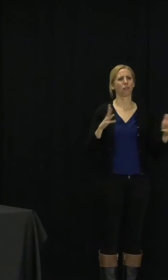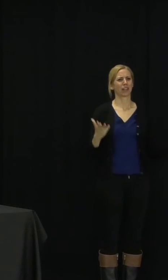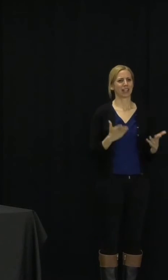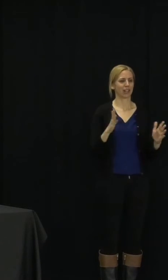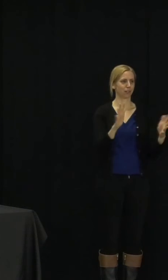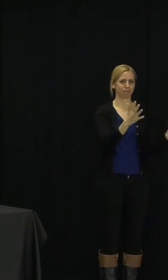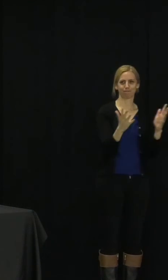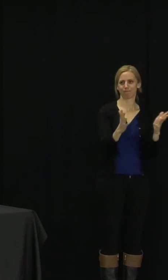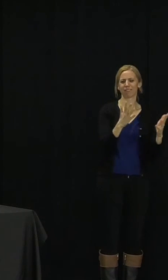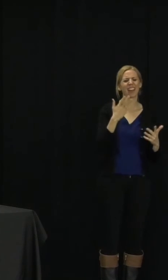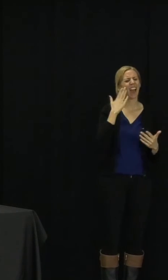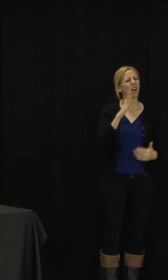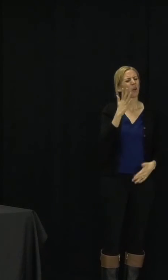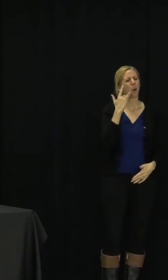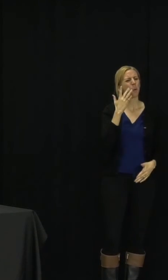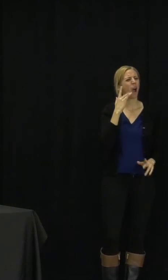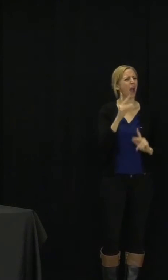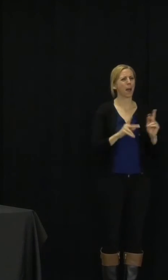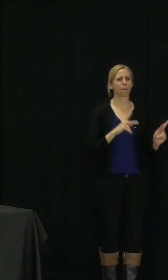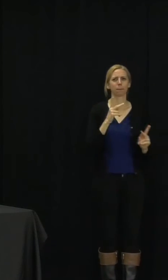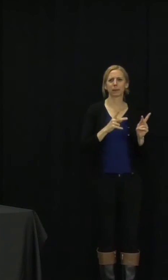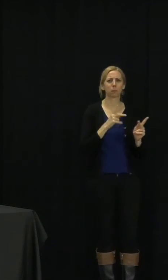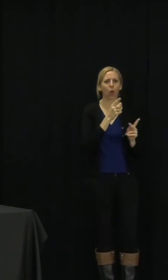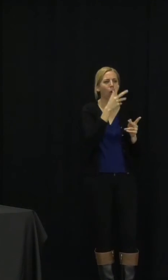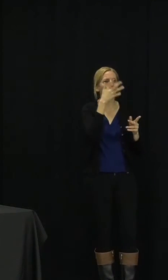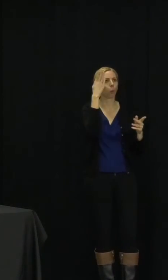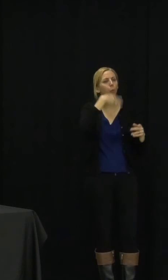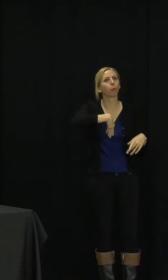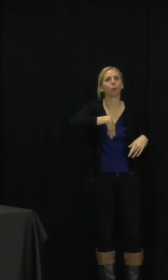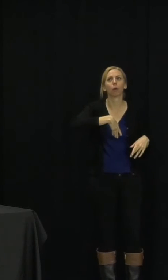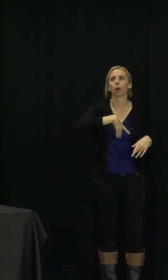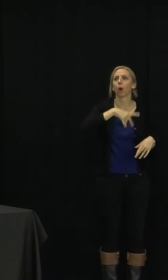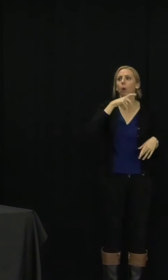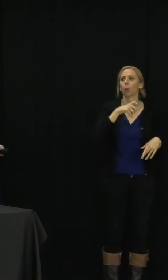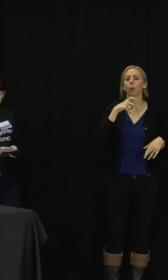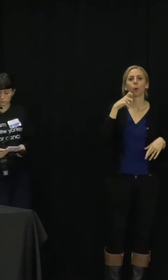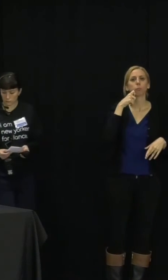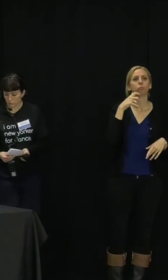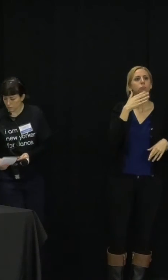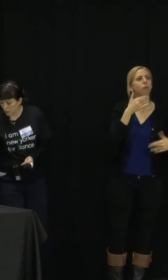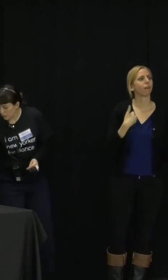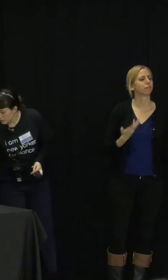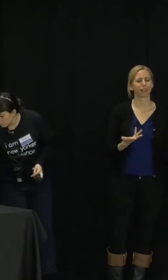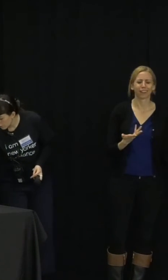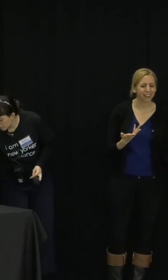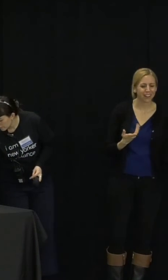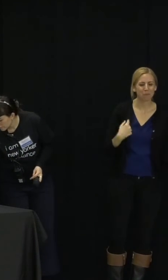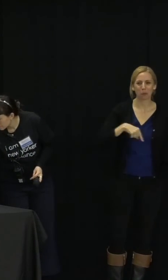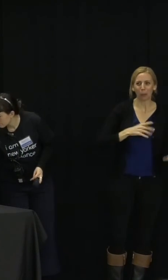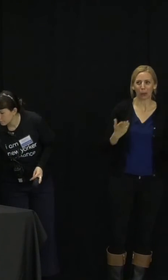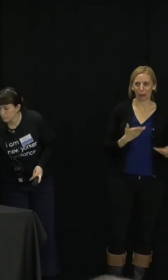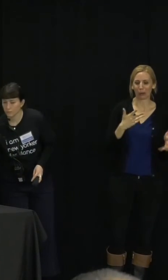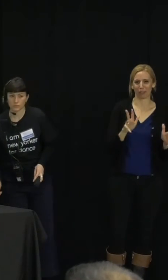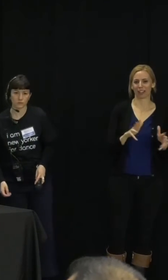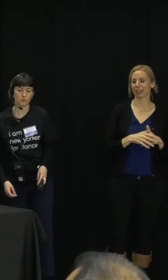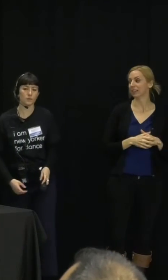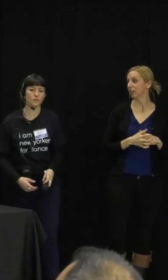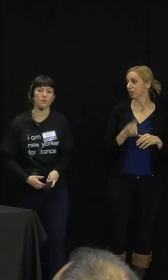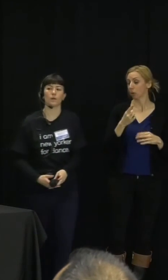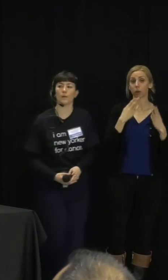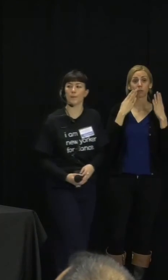And somebody said to me, we're not non-anything. And I said, you're absolutely right. And so I have a particular sensitivity to